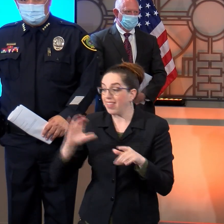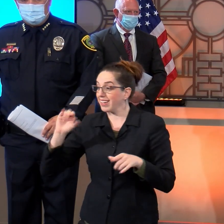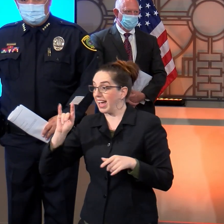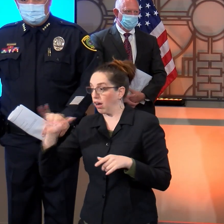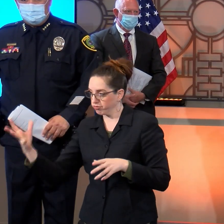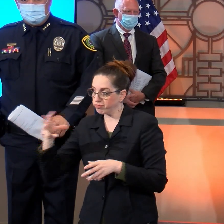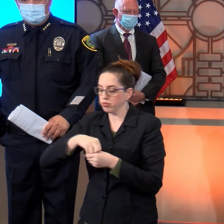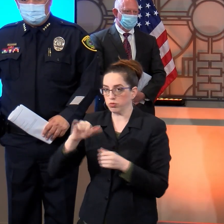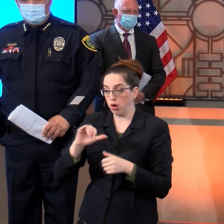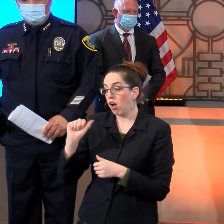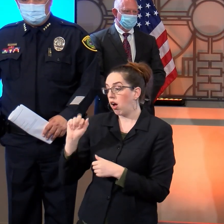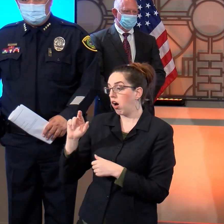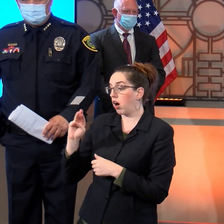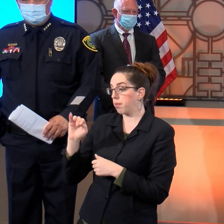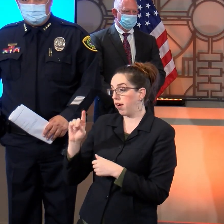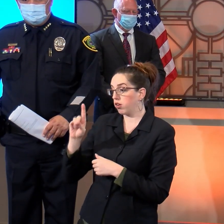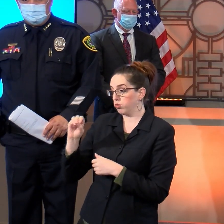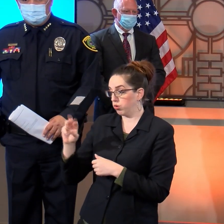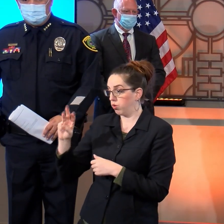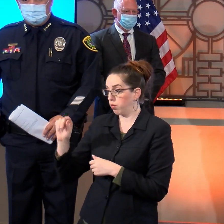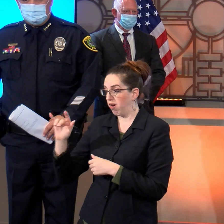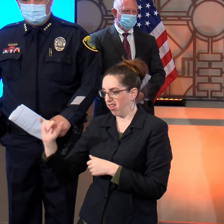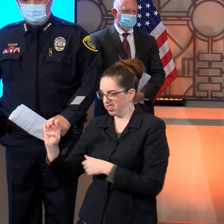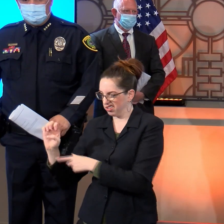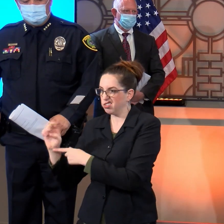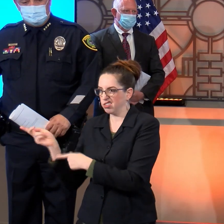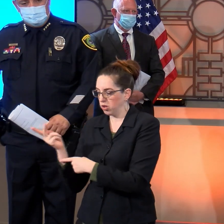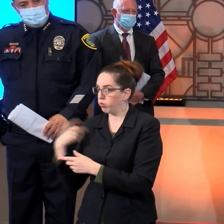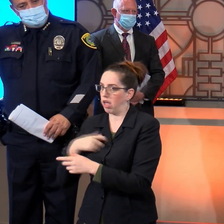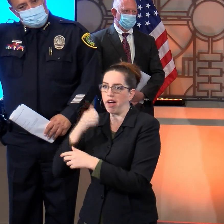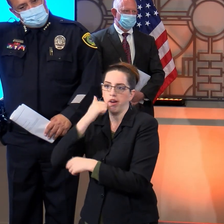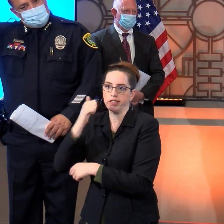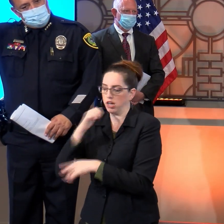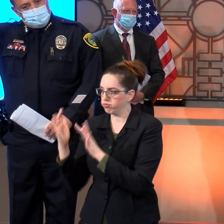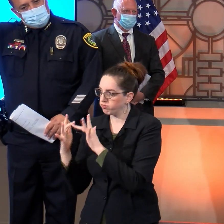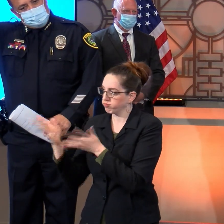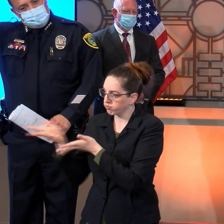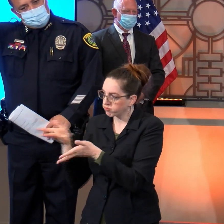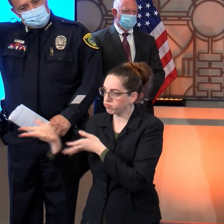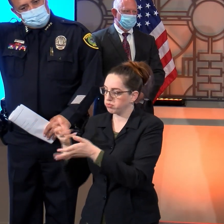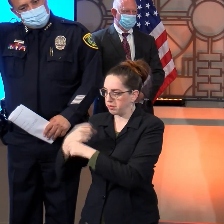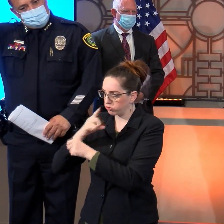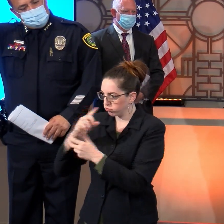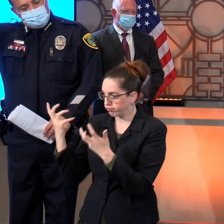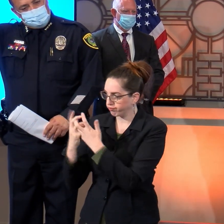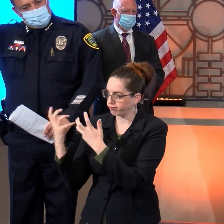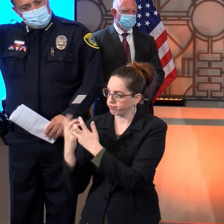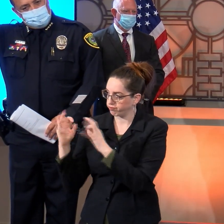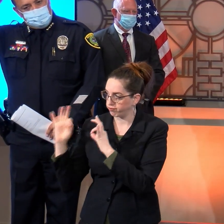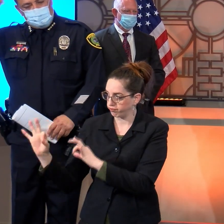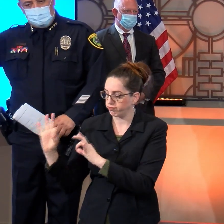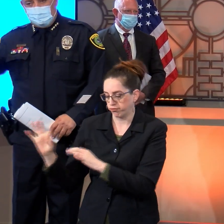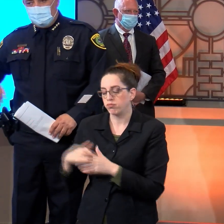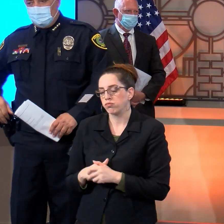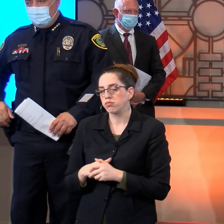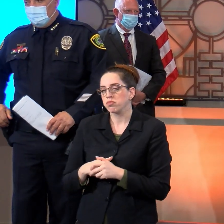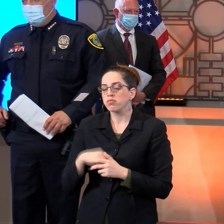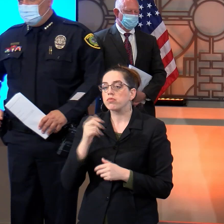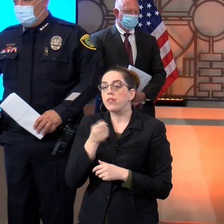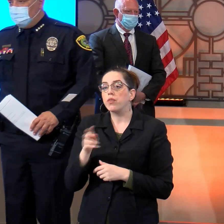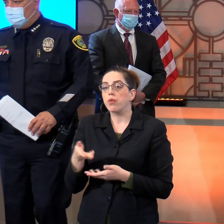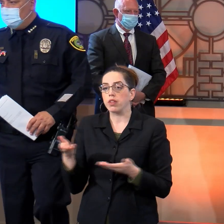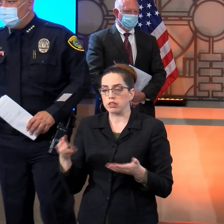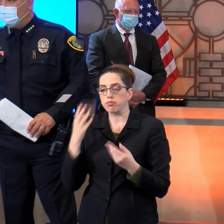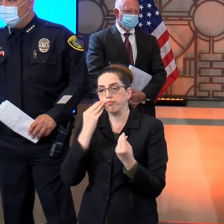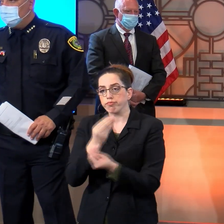Wally and myself have stay in basically daily contact to make sure that we're meeting that goal. So a couple of things that I